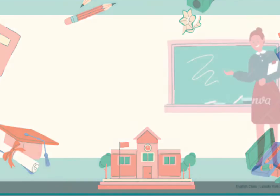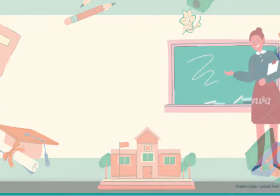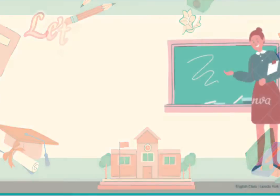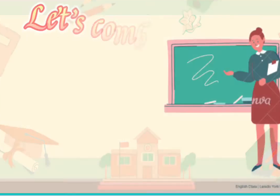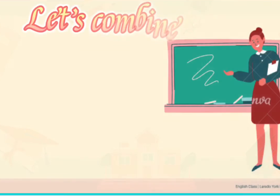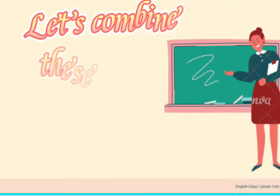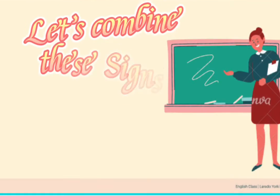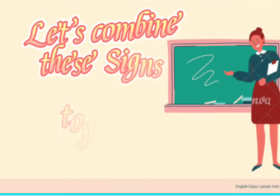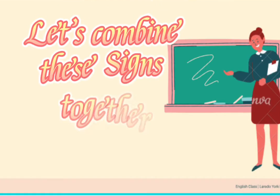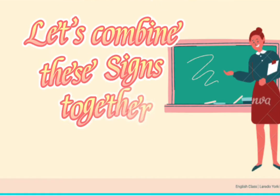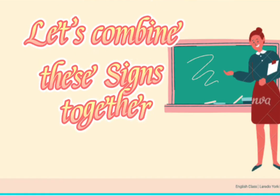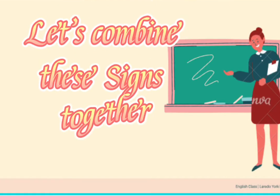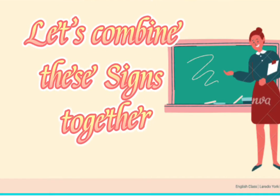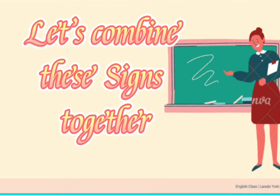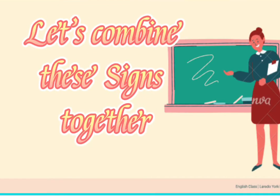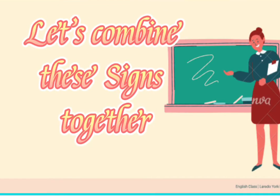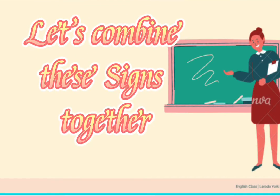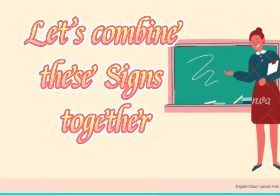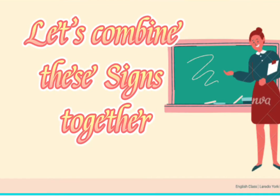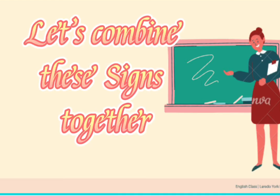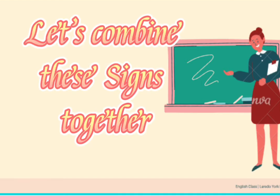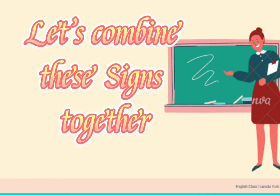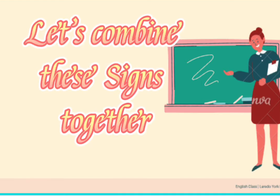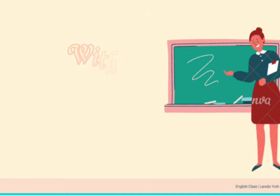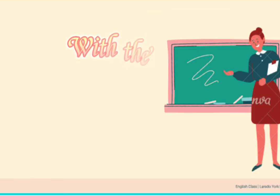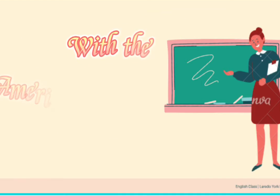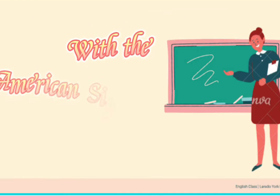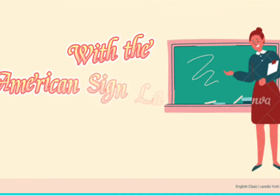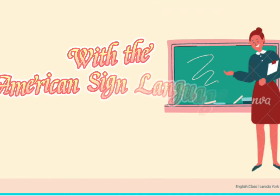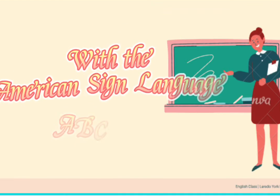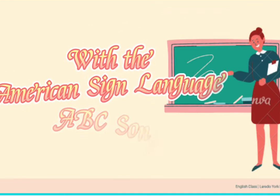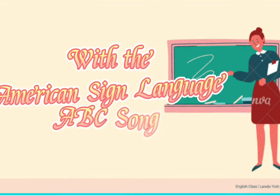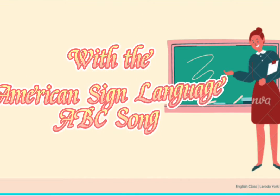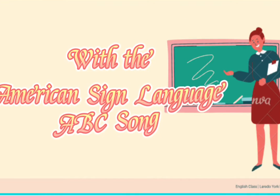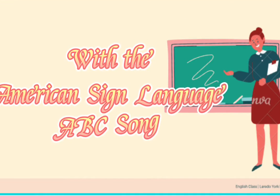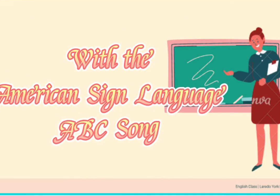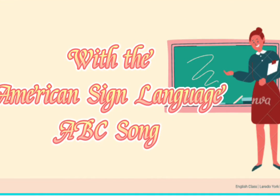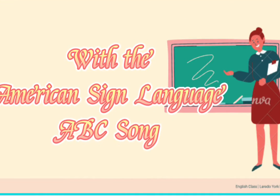Now let us combine these signs together with the ASL ABC song.